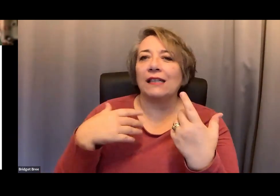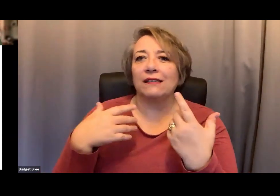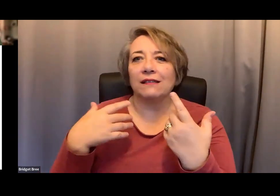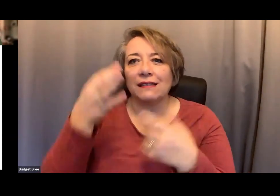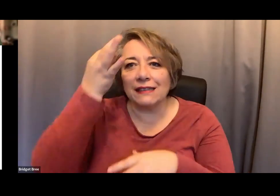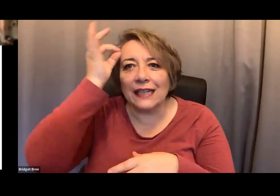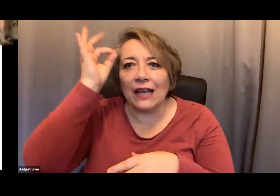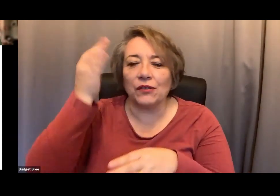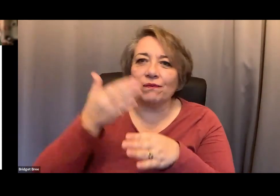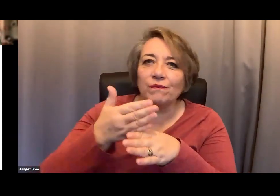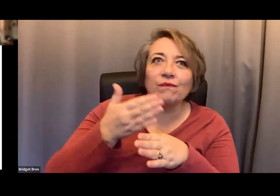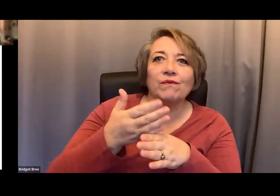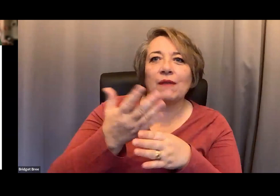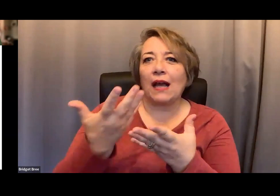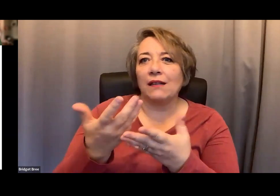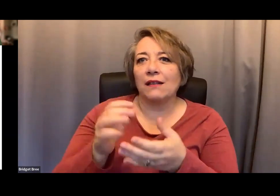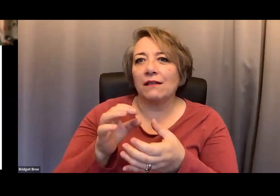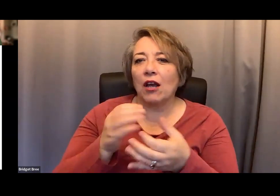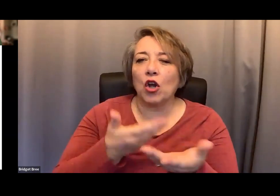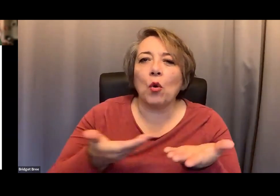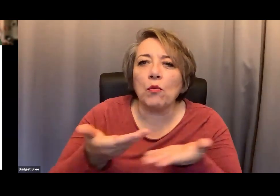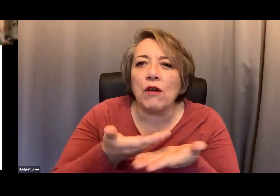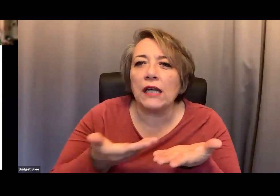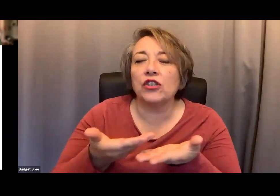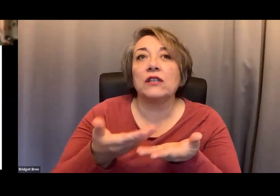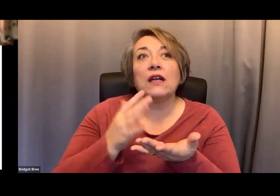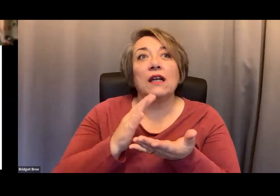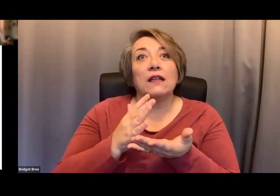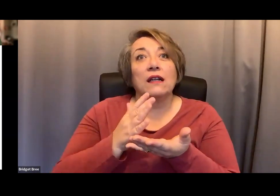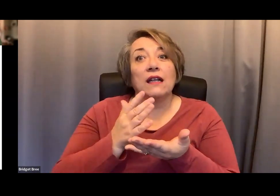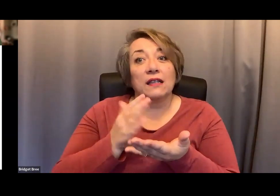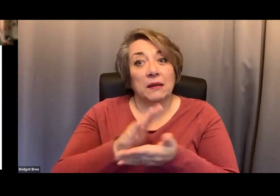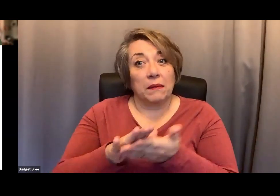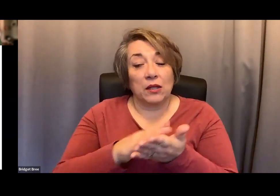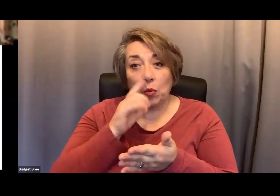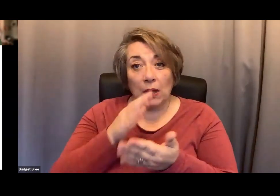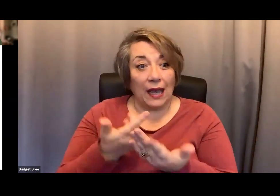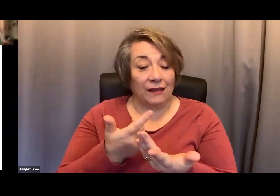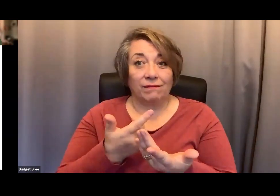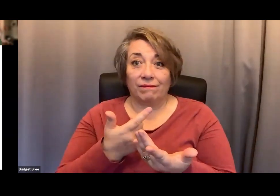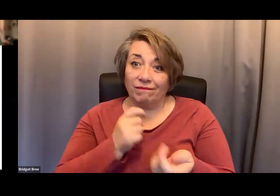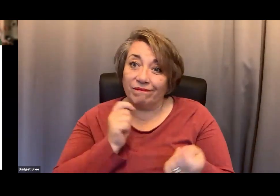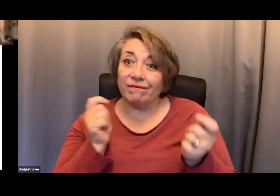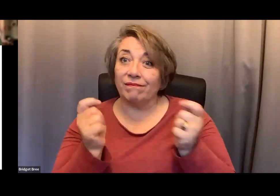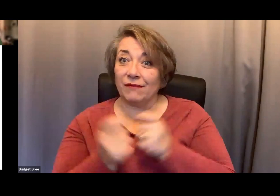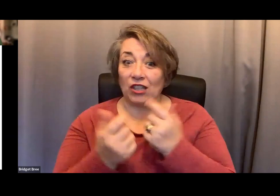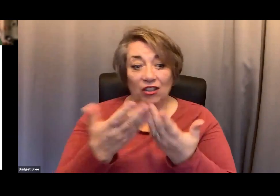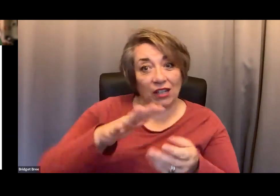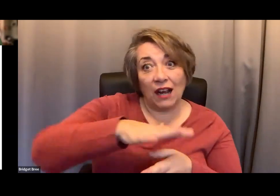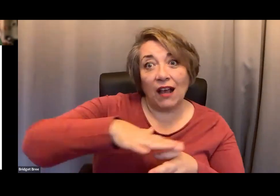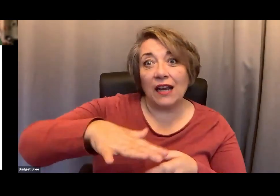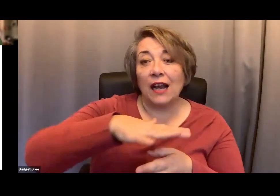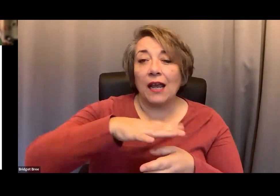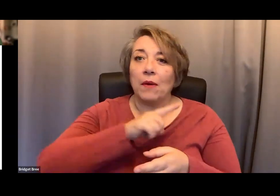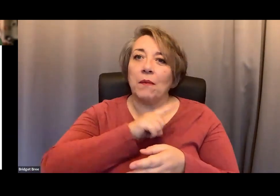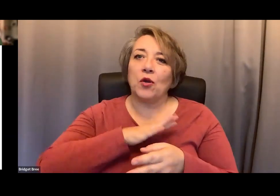set the path for addressing those more substantial systemic challenges together in our neighbourhood, very much built on trust, distributed knowledge, and